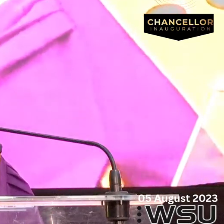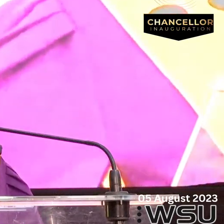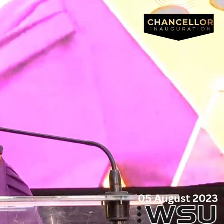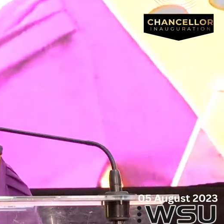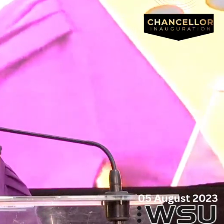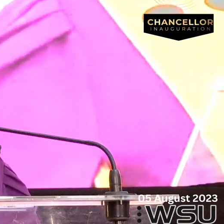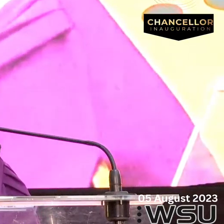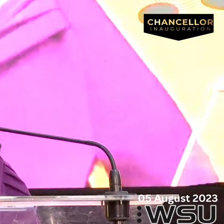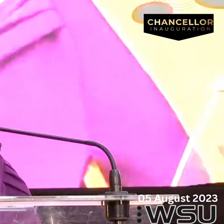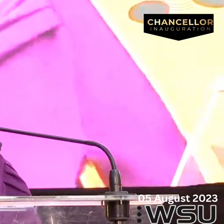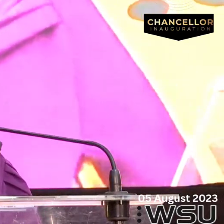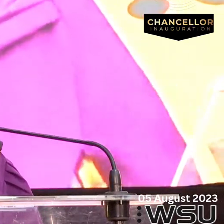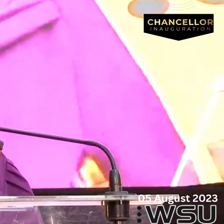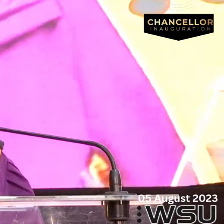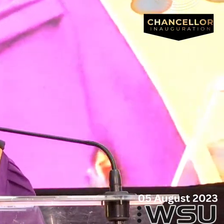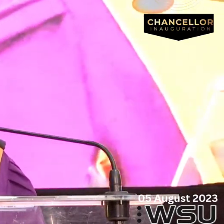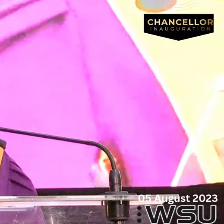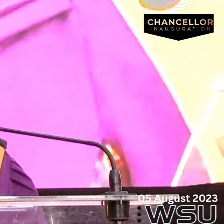among intellectuals.